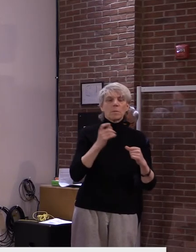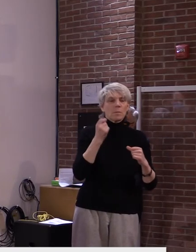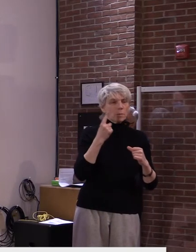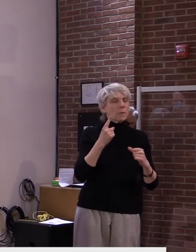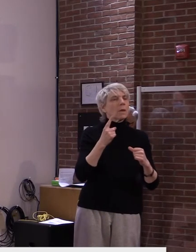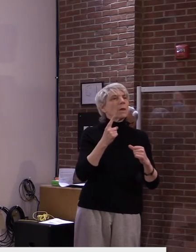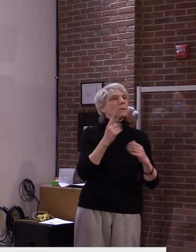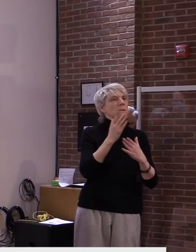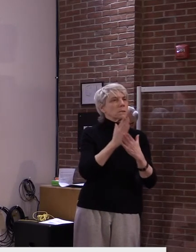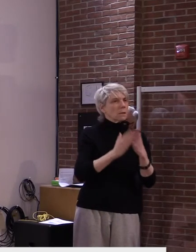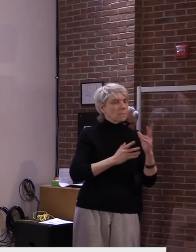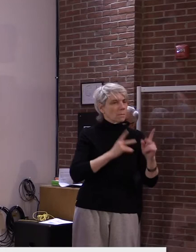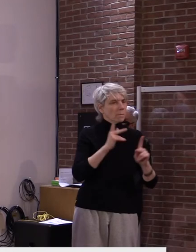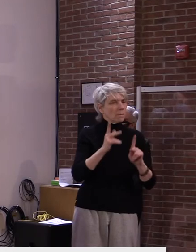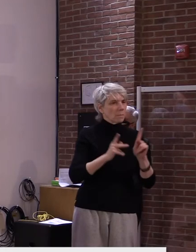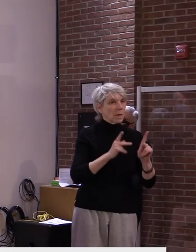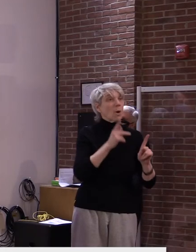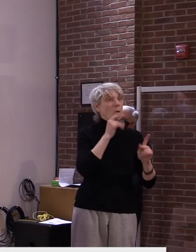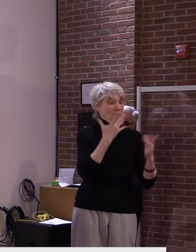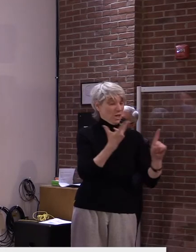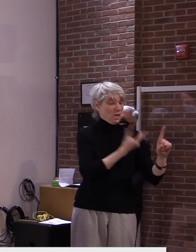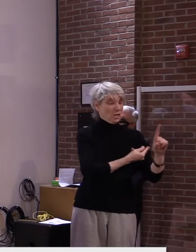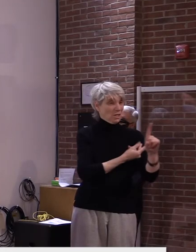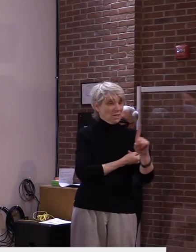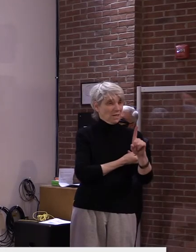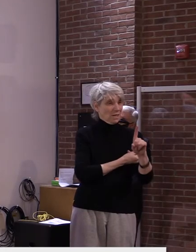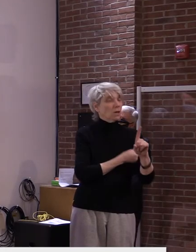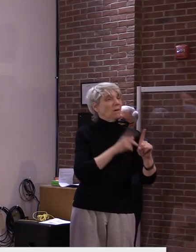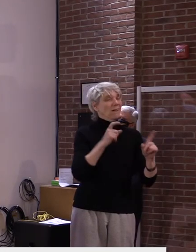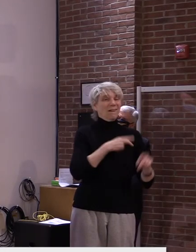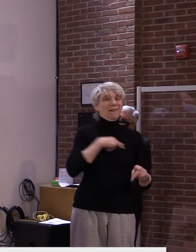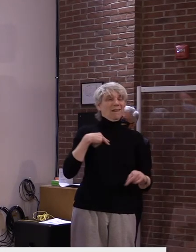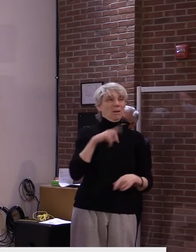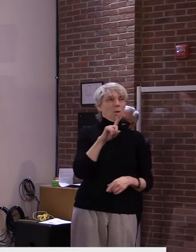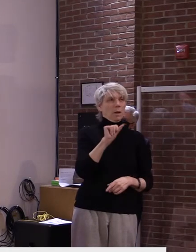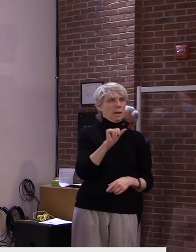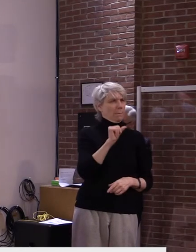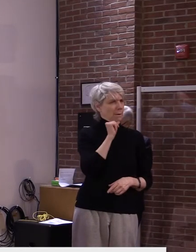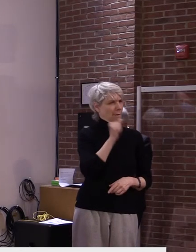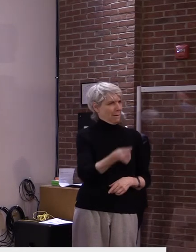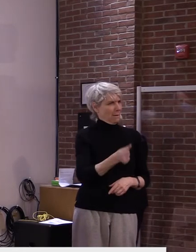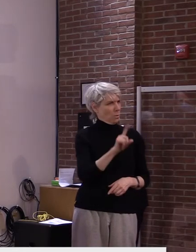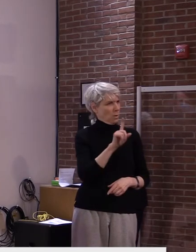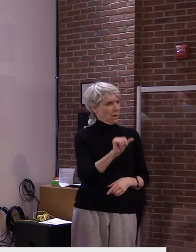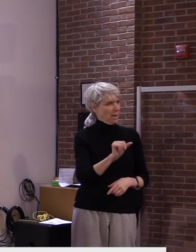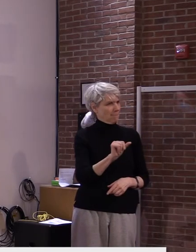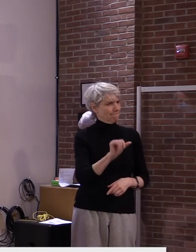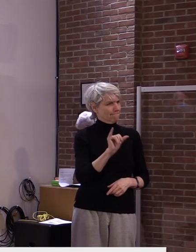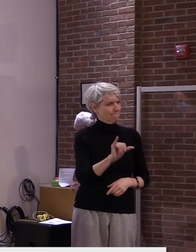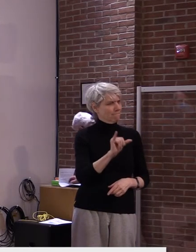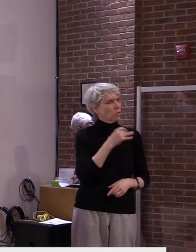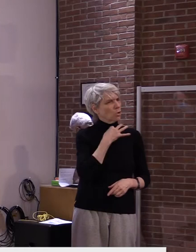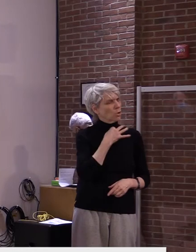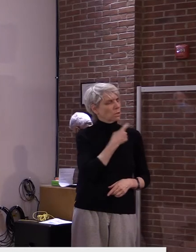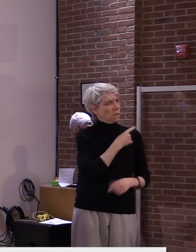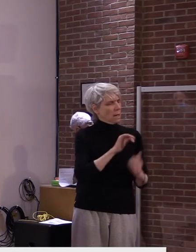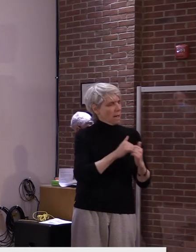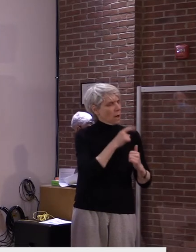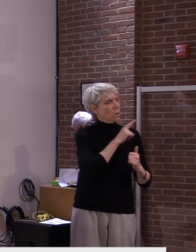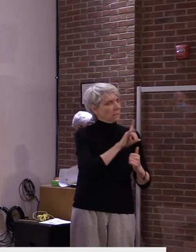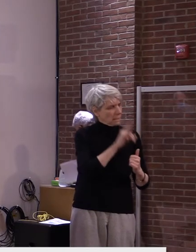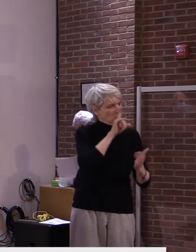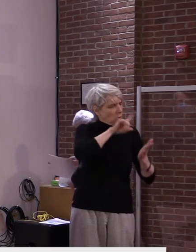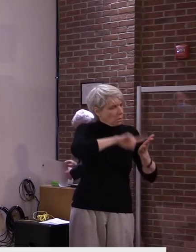1A, although you believe the majority of them did. What kind of review did you do to ensure, you know, to